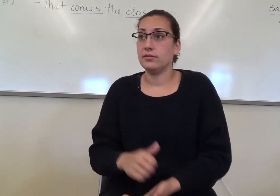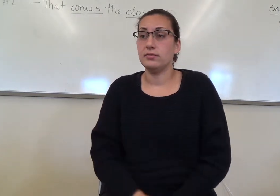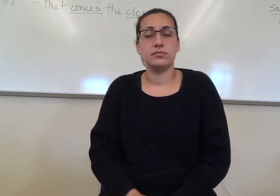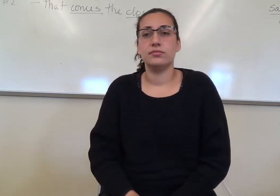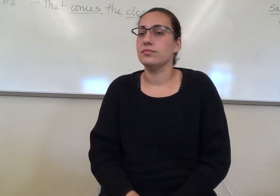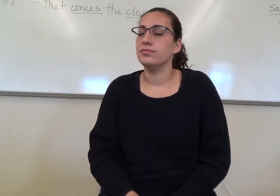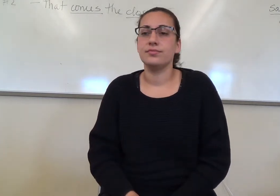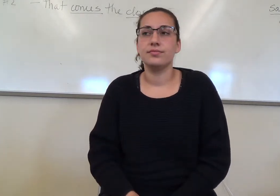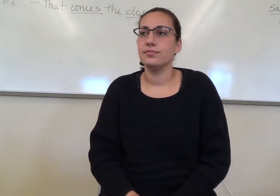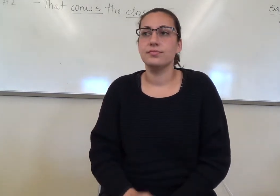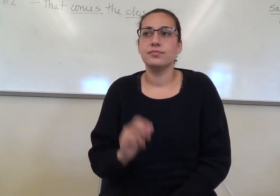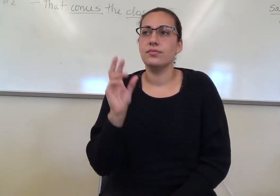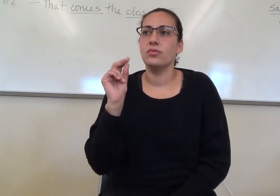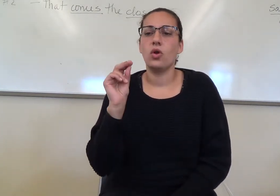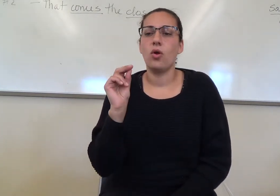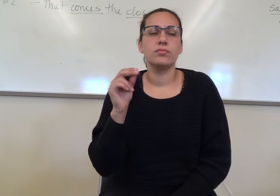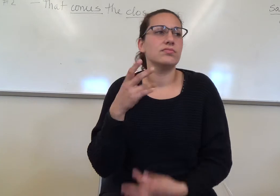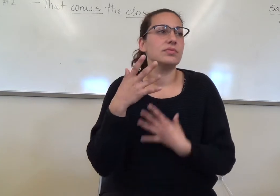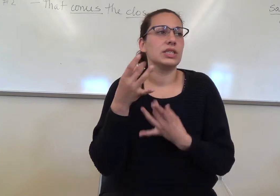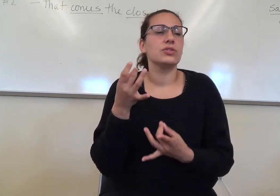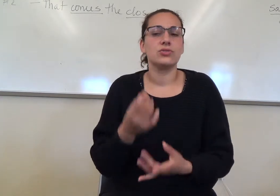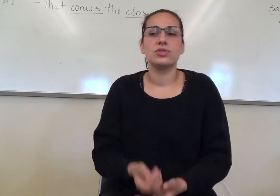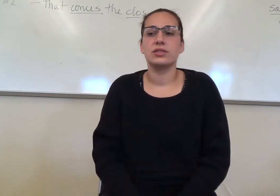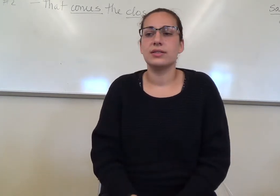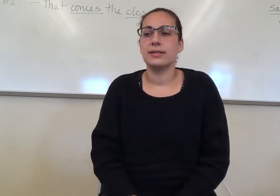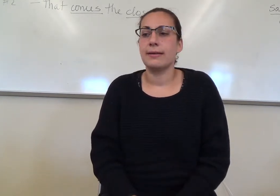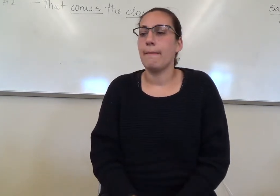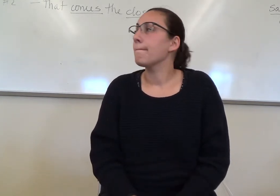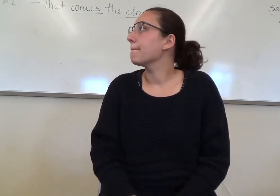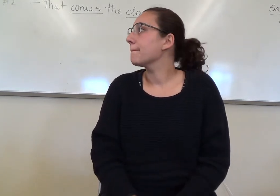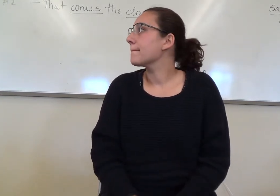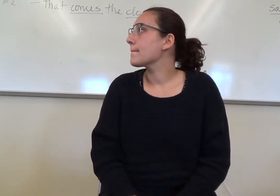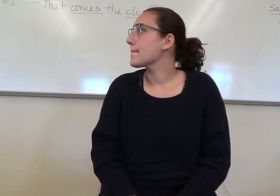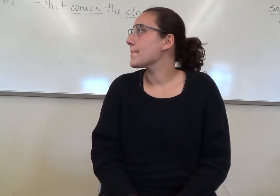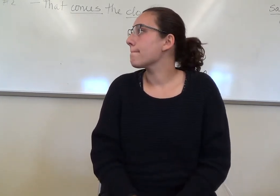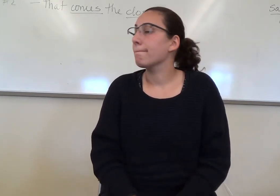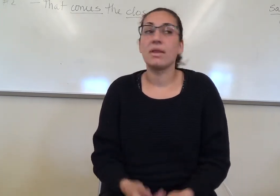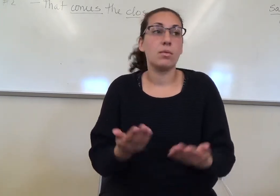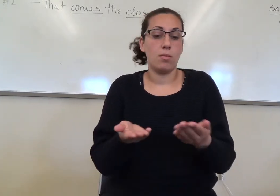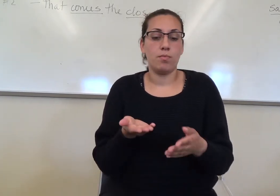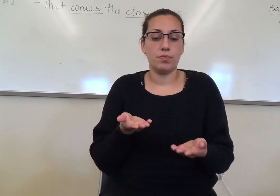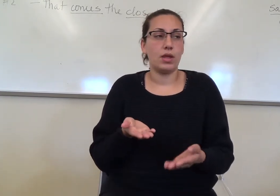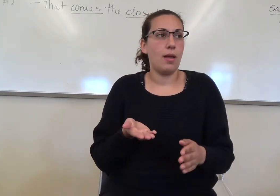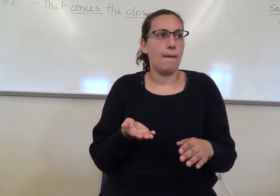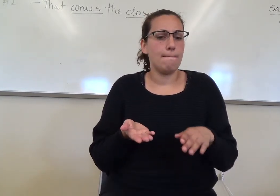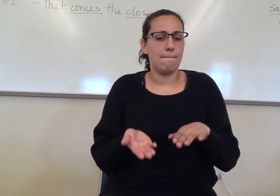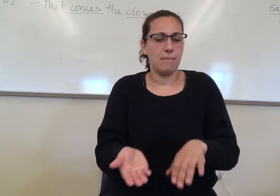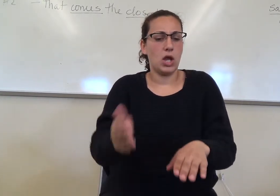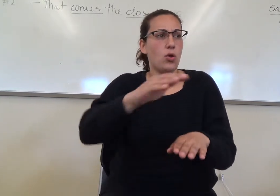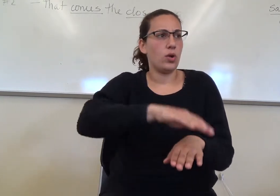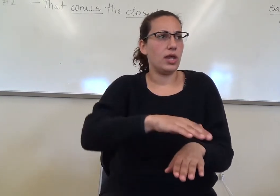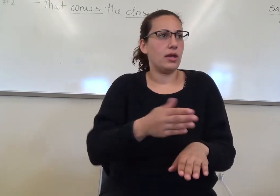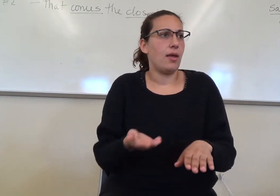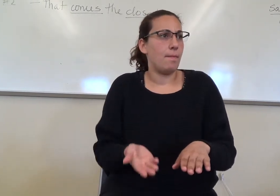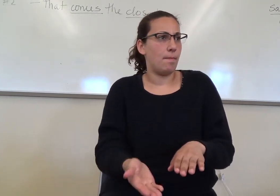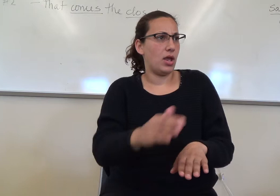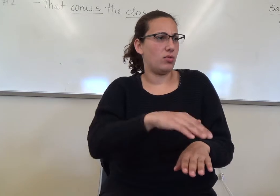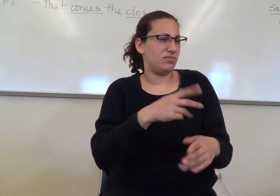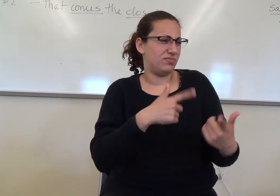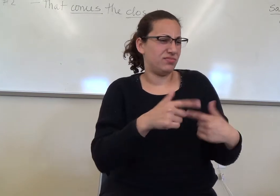No, and that's interesting. Again, I'm going to put buried because that refers